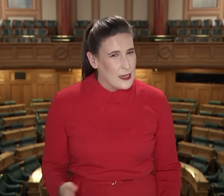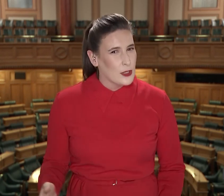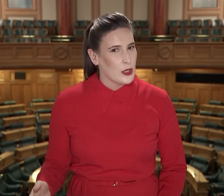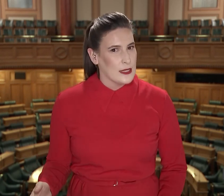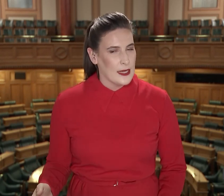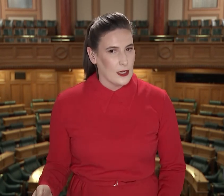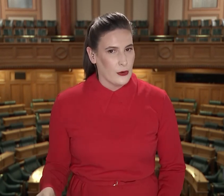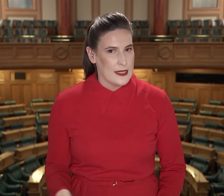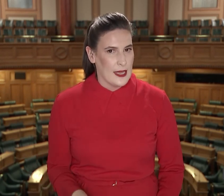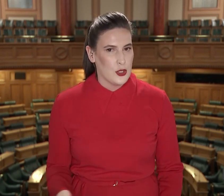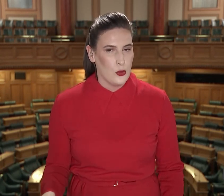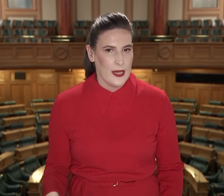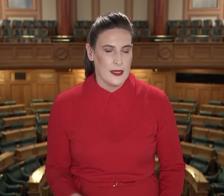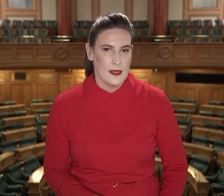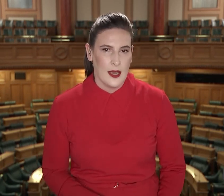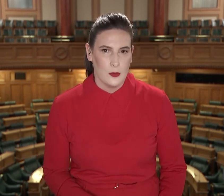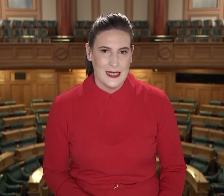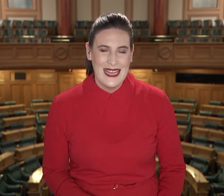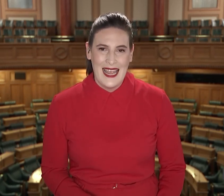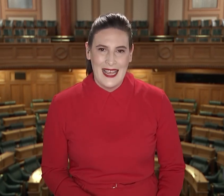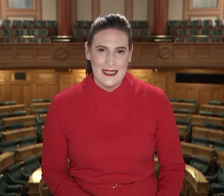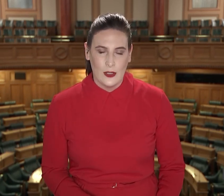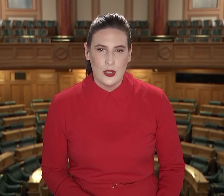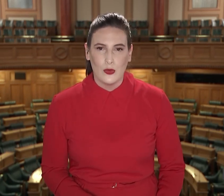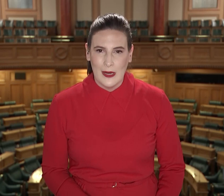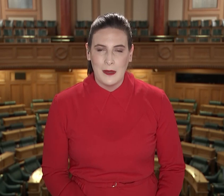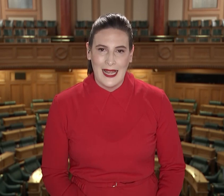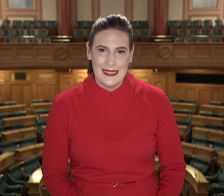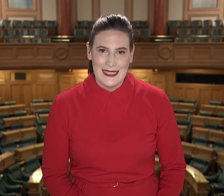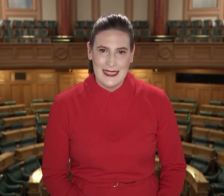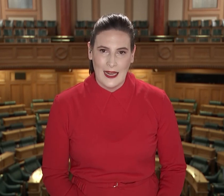and even looking to increase that two-week entitlement as it looks to